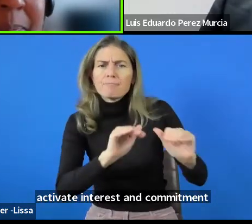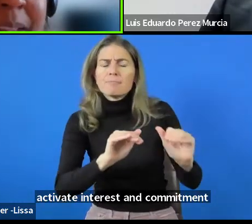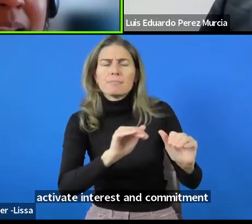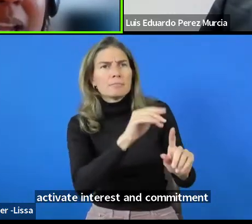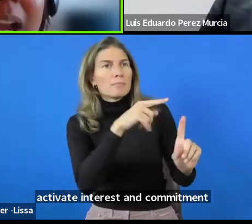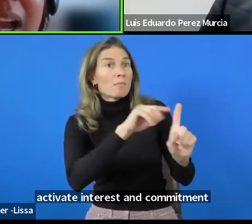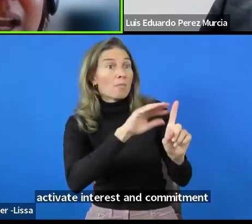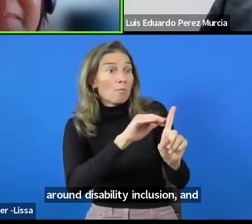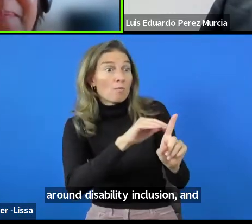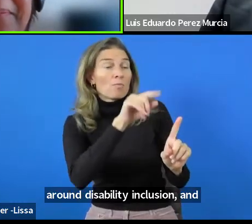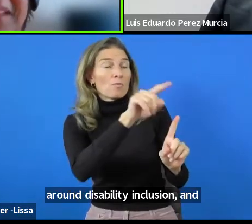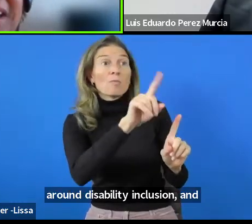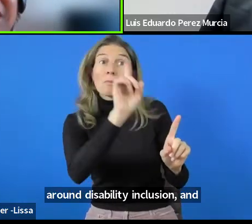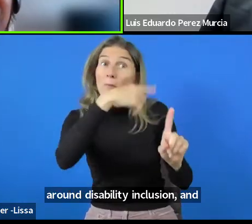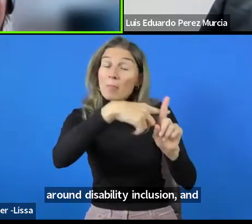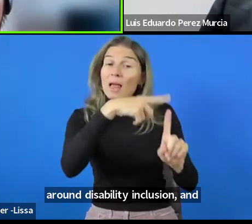it.